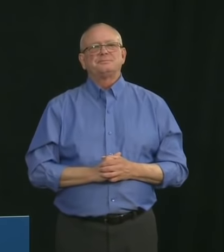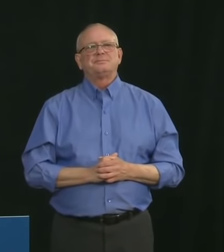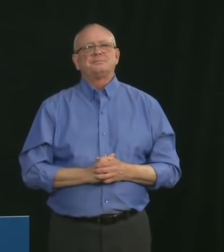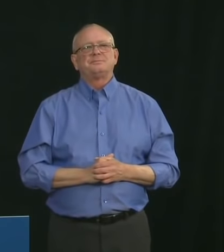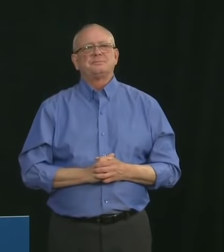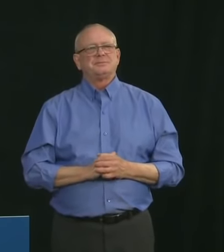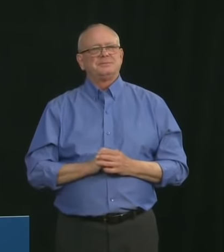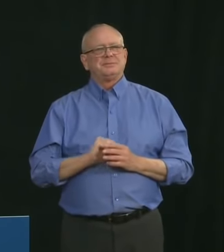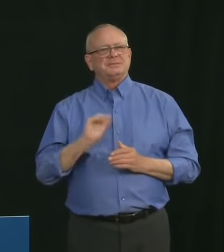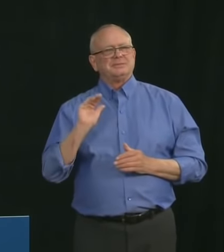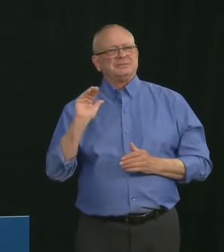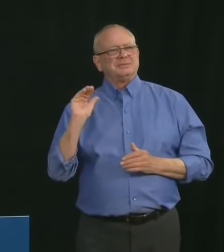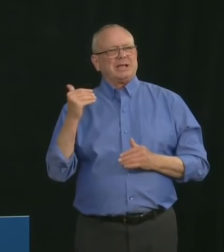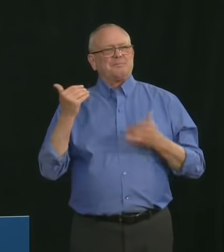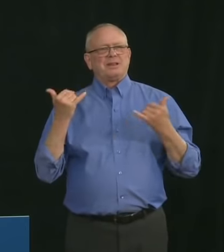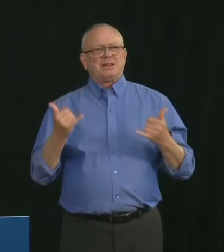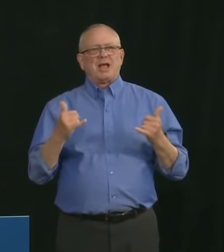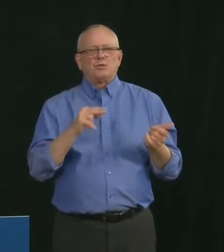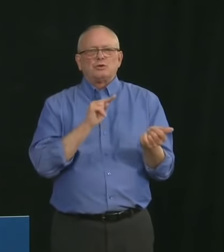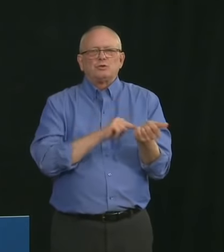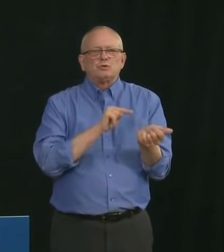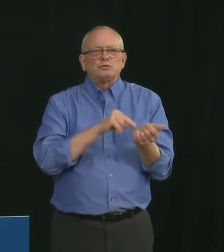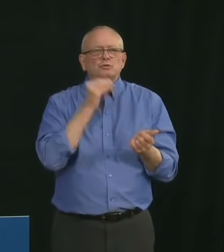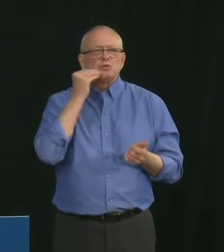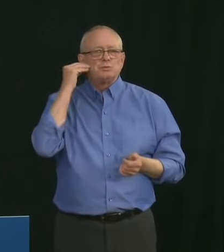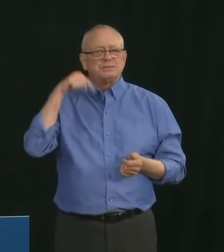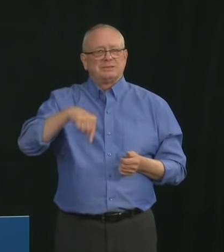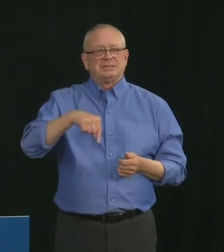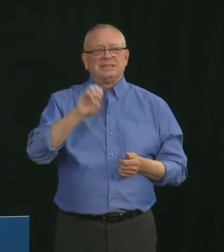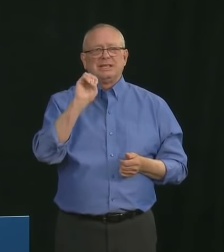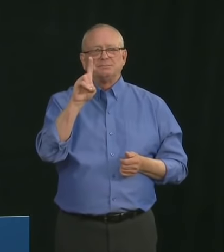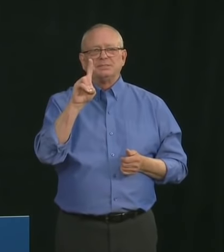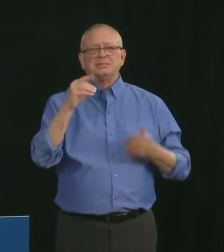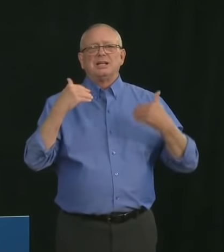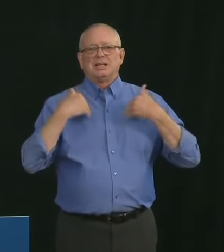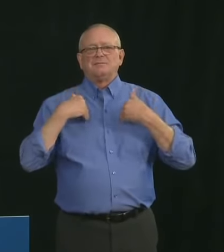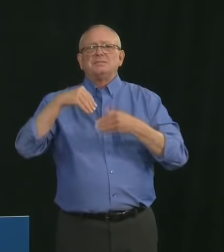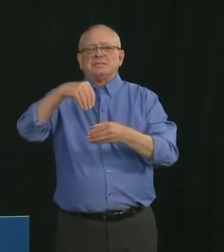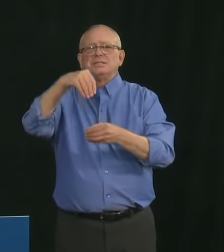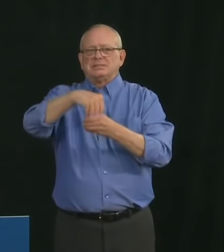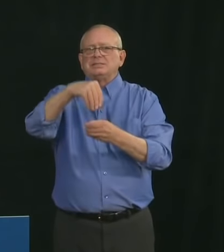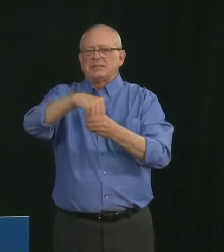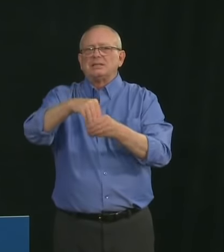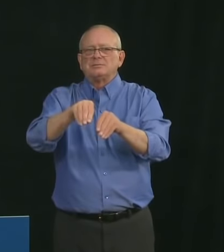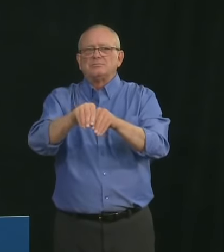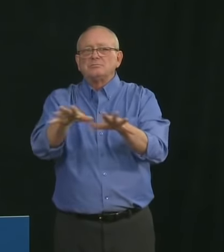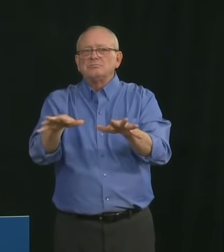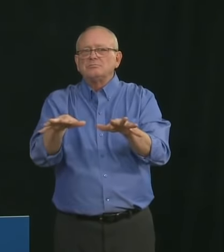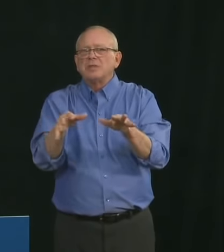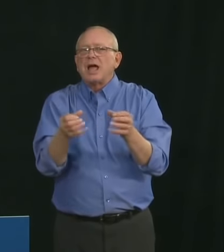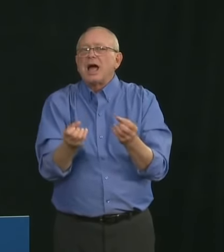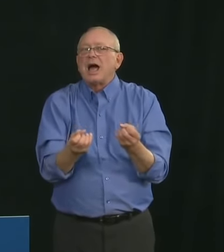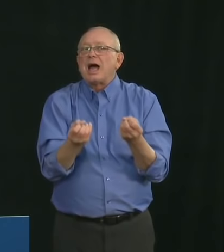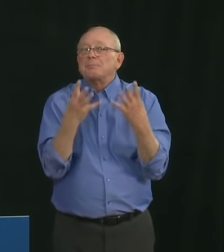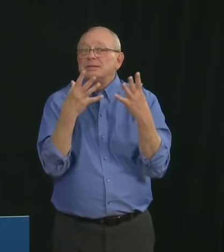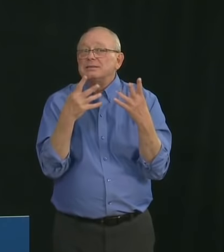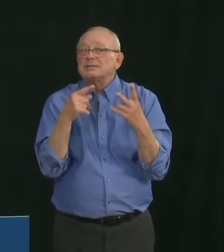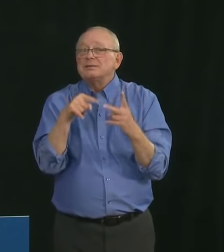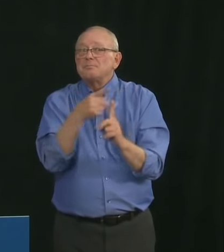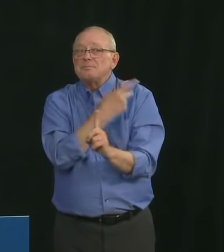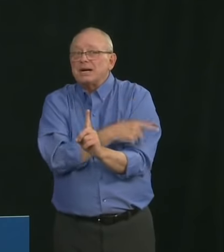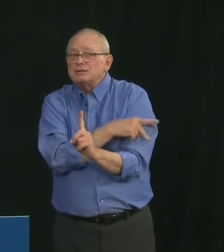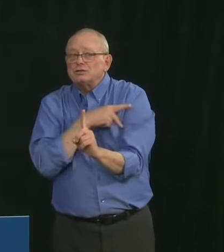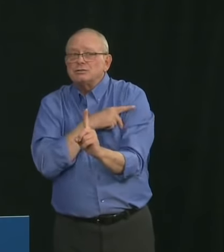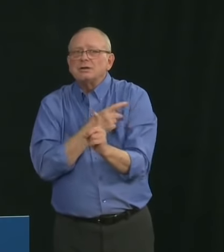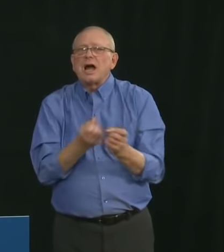with outbreaks. How many of the cases are in patients and how many are in staff? And this is the first time in many months since new outbreaks have been declared in continuing